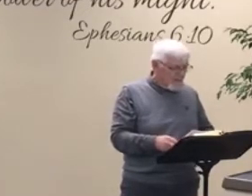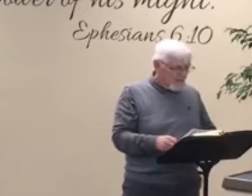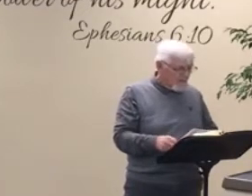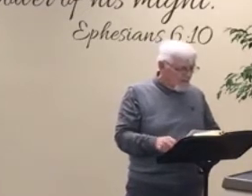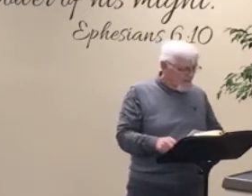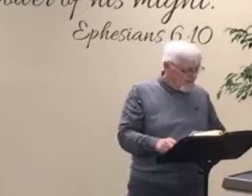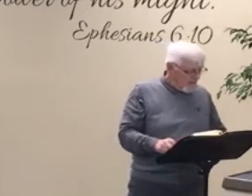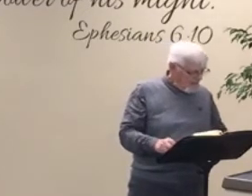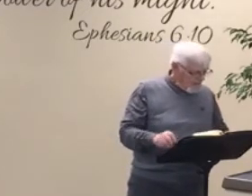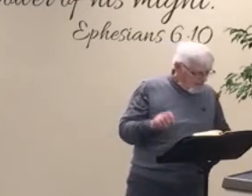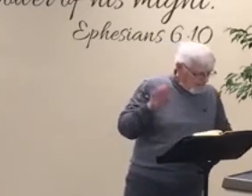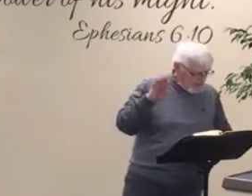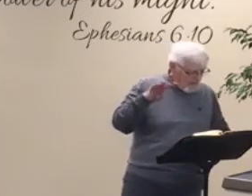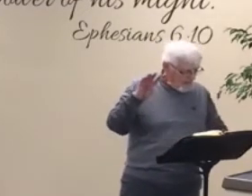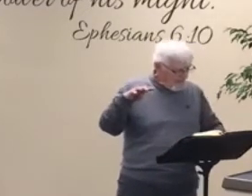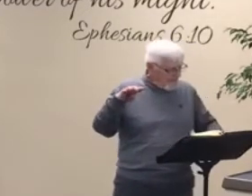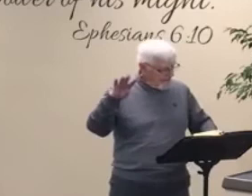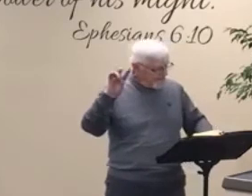44, verse 17.